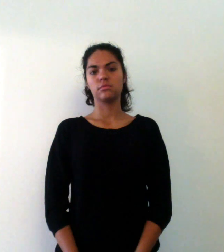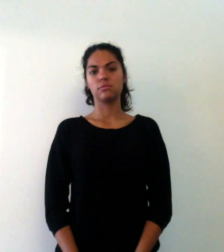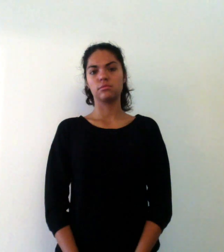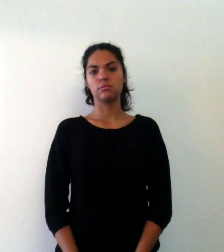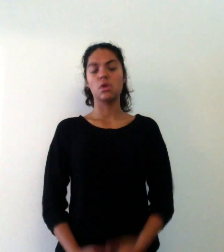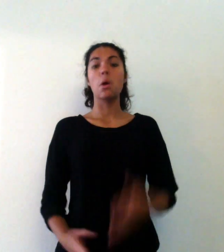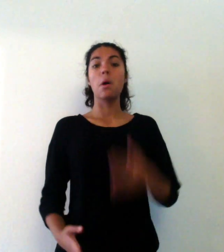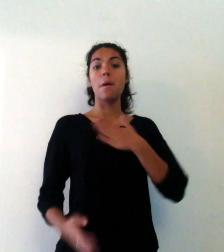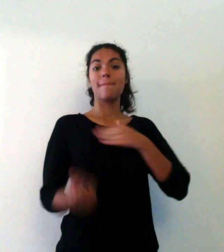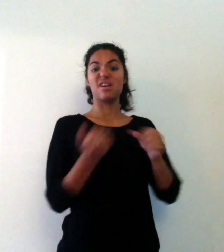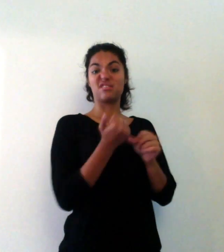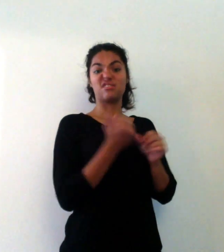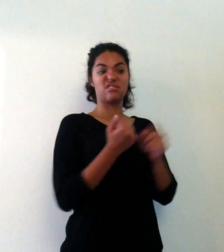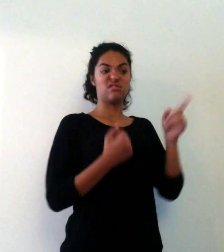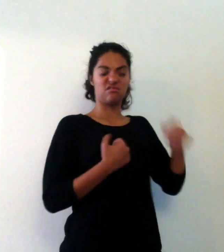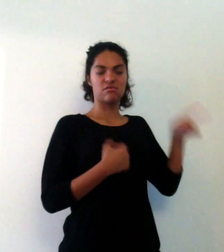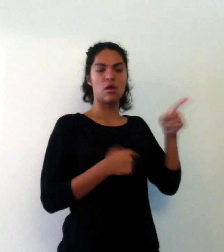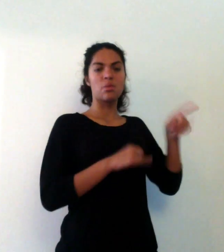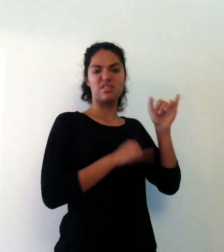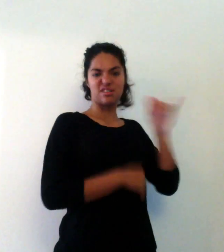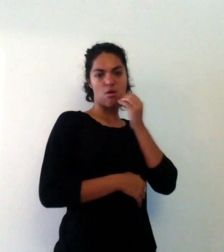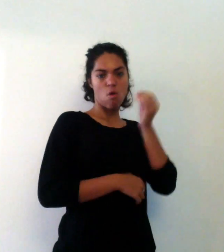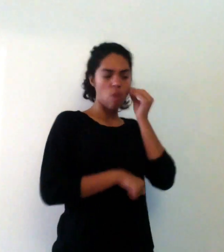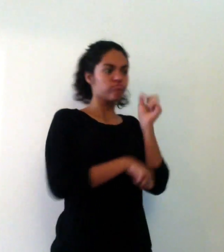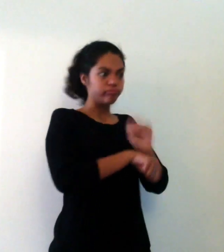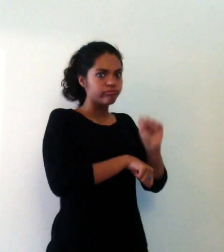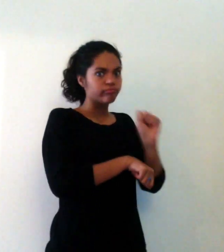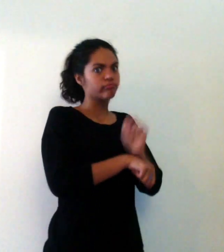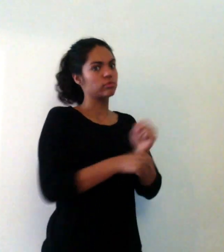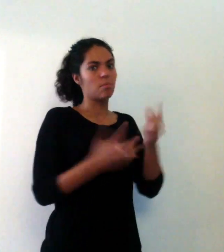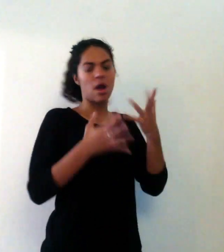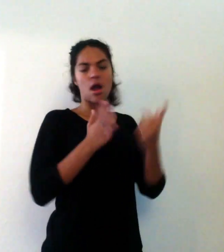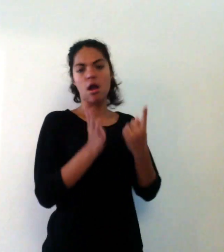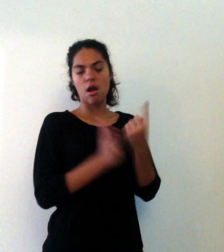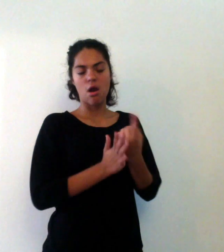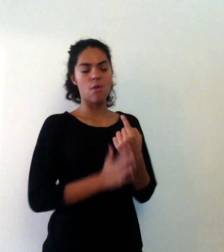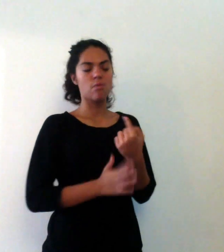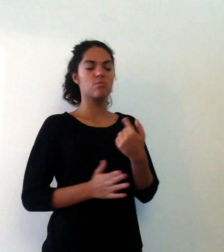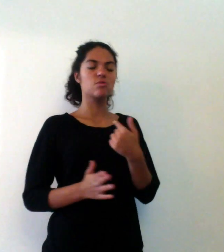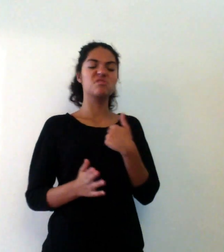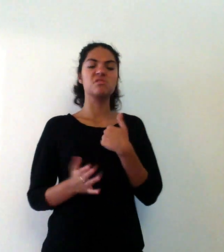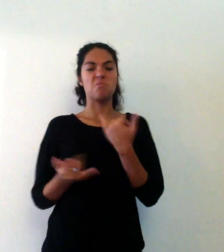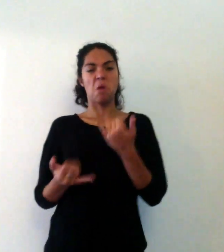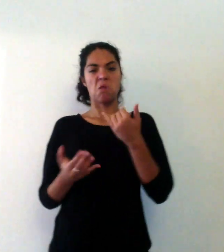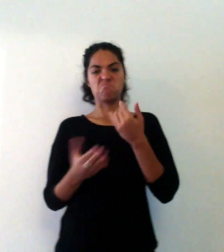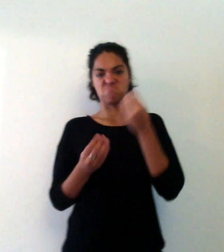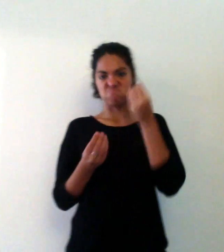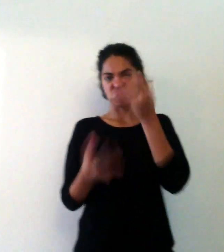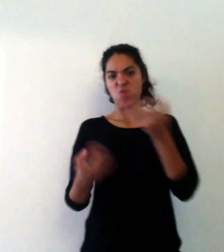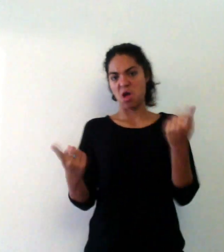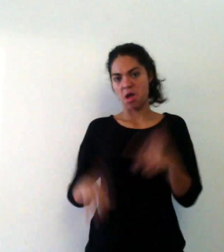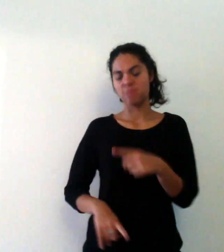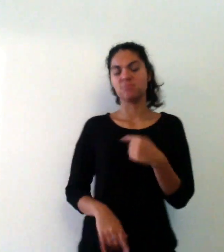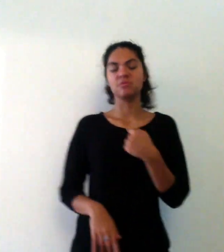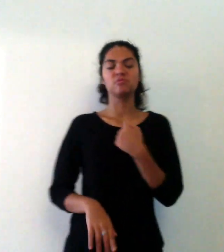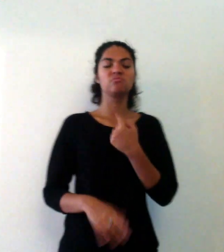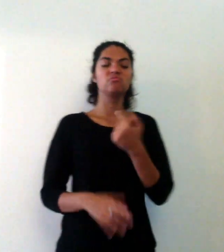way. I just finished my devotions, and I was reading 1 Samuel 30, and I thought of my staff back home, several of